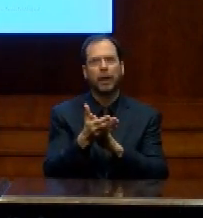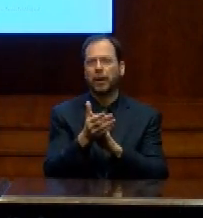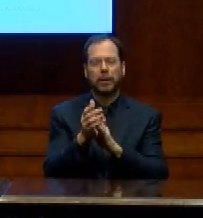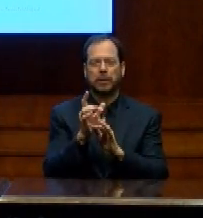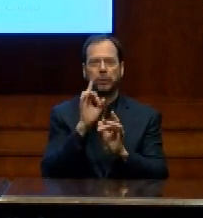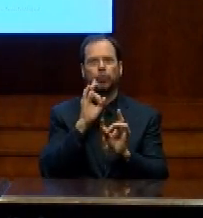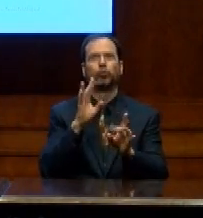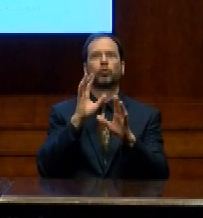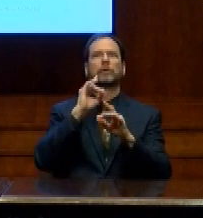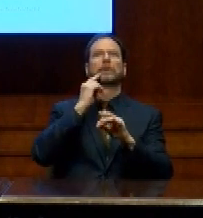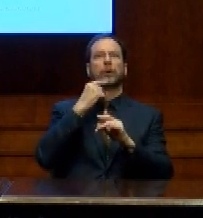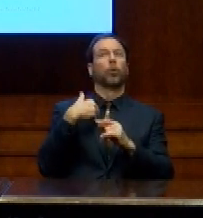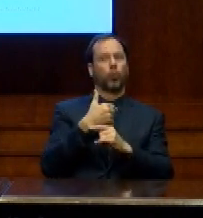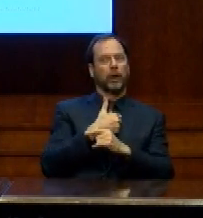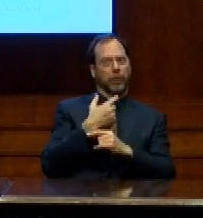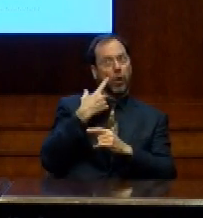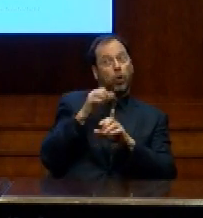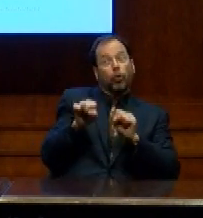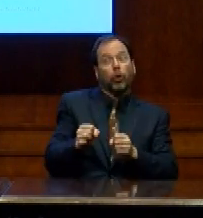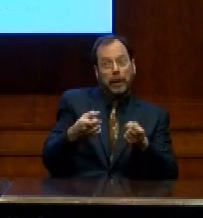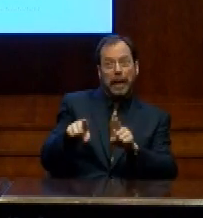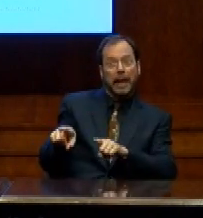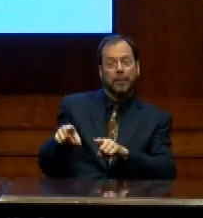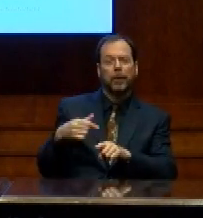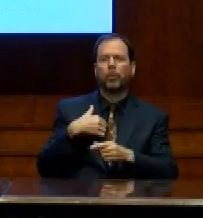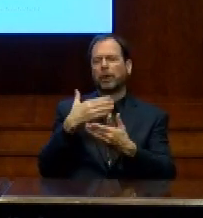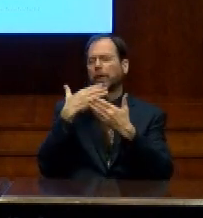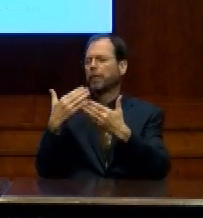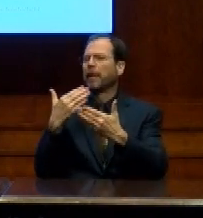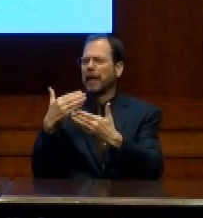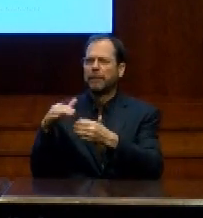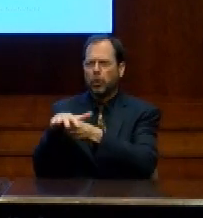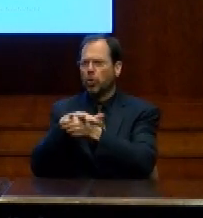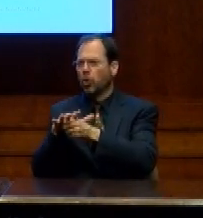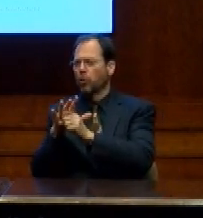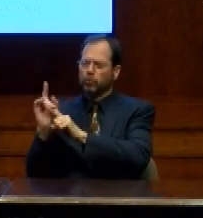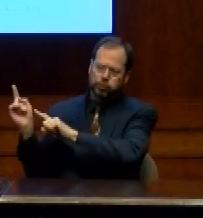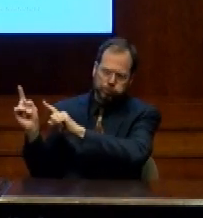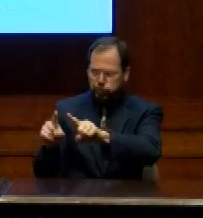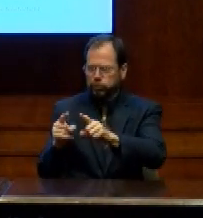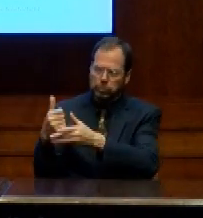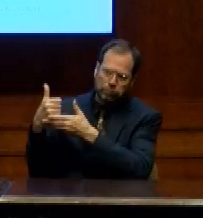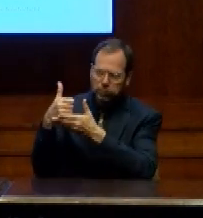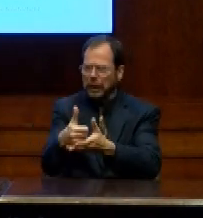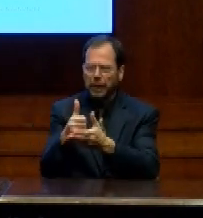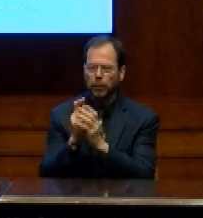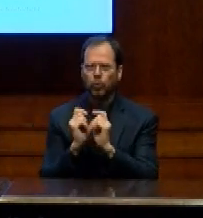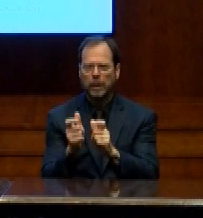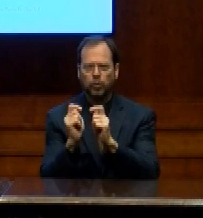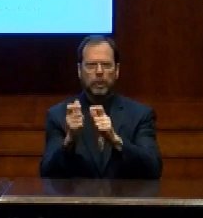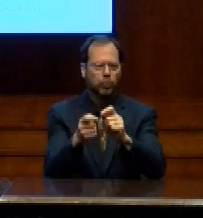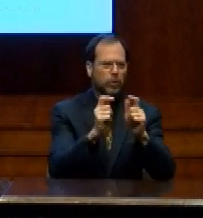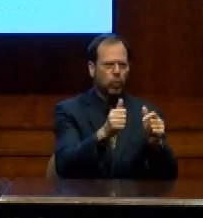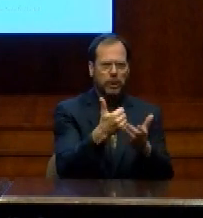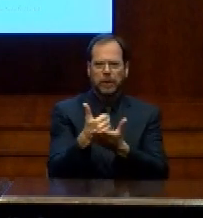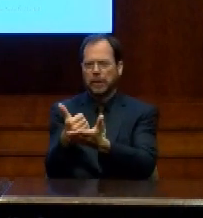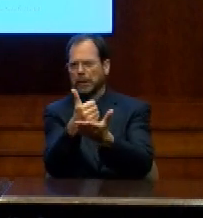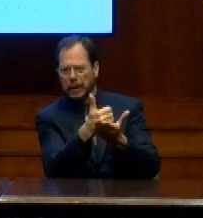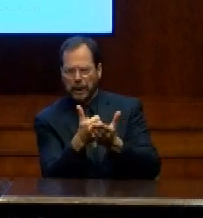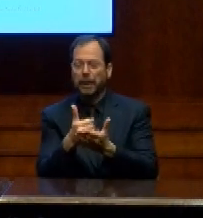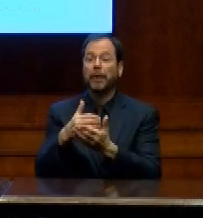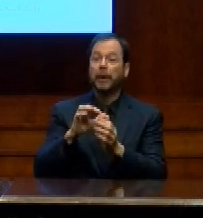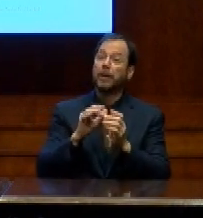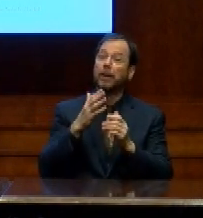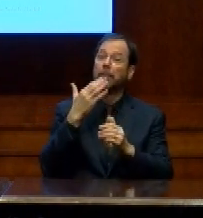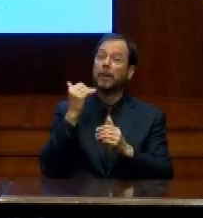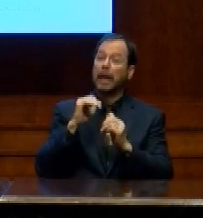the dire situation that we were concerned it could turn into. And we appreciate the local level swift response in handling this in a very effective way. And